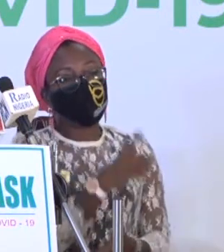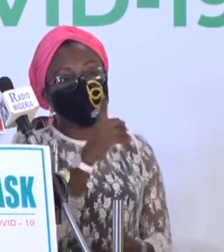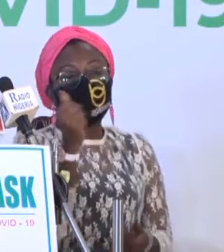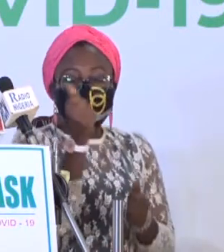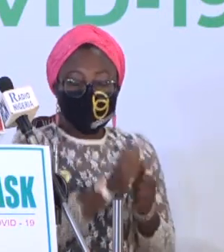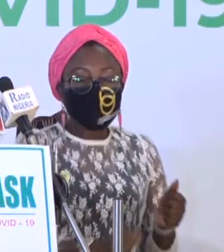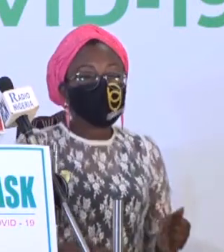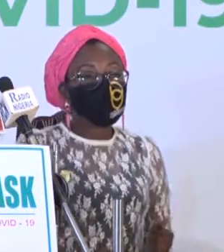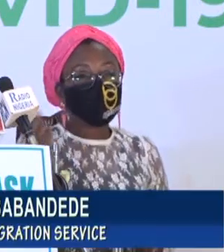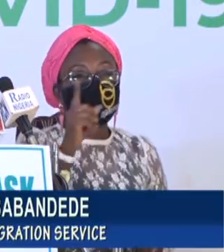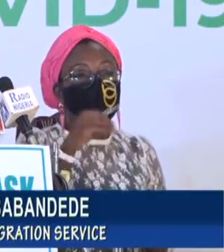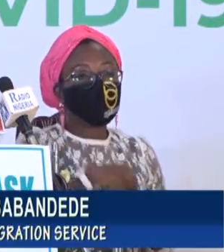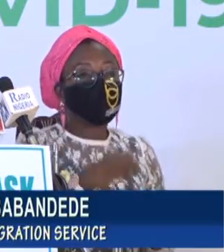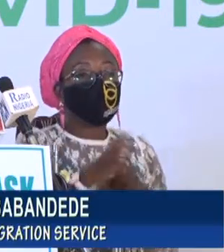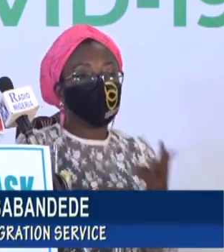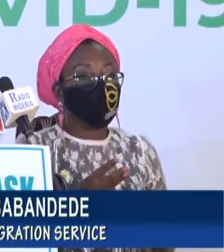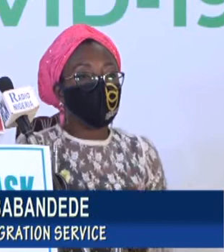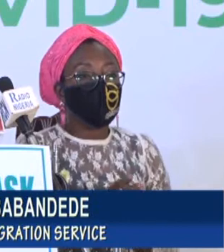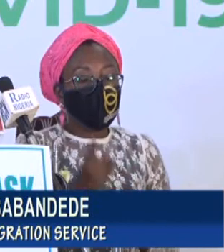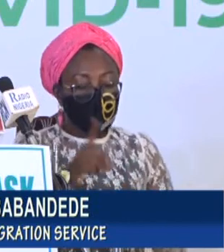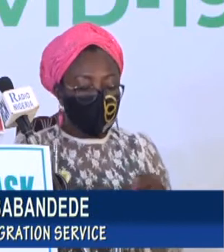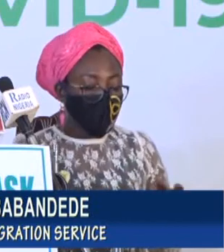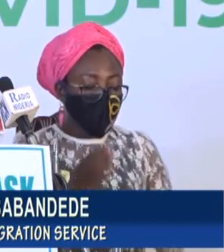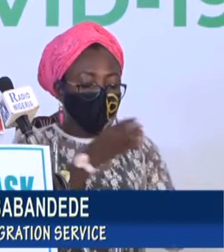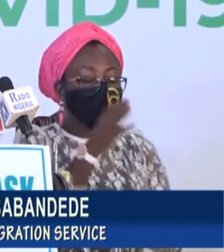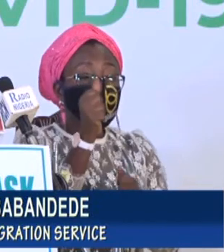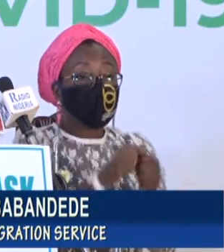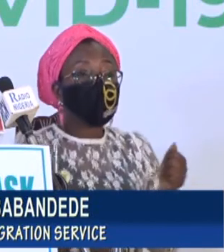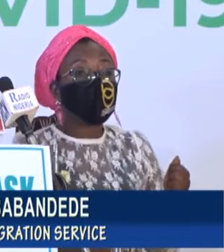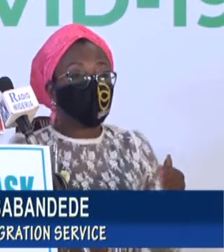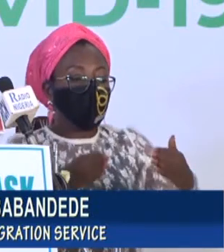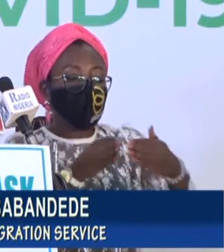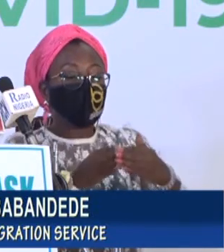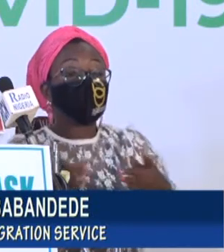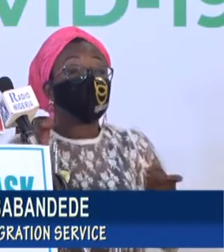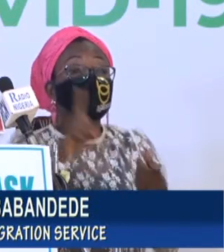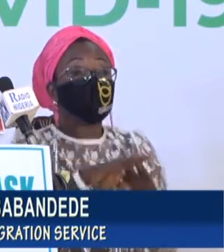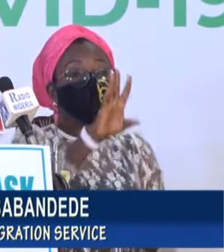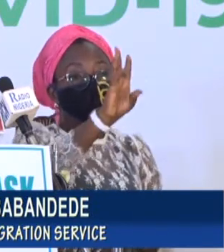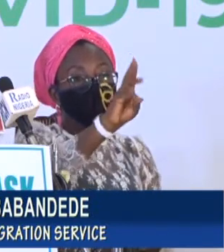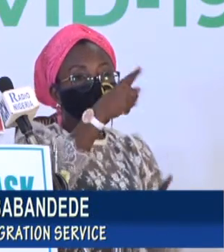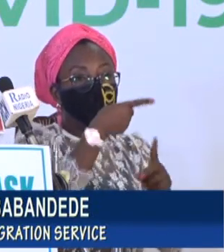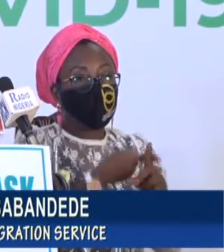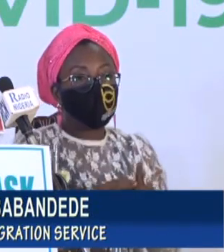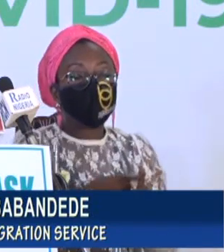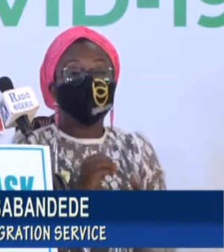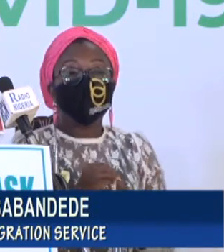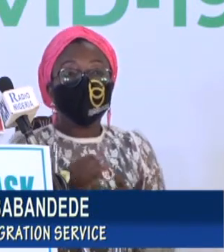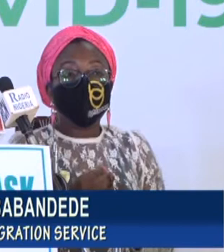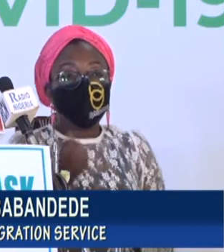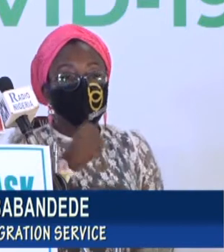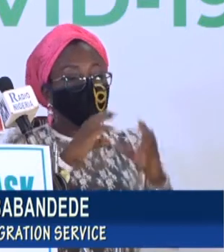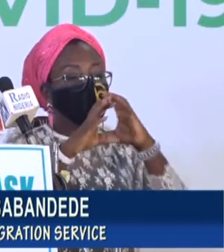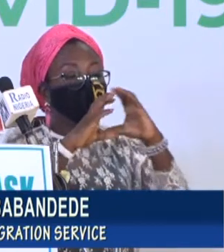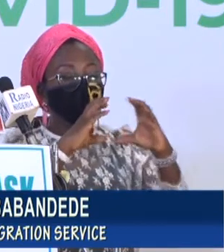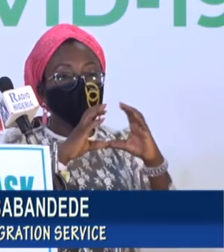world. And they cannot cross our national borders until the period of 6 months, or any communication